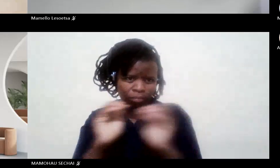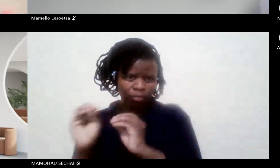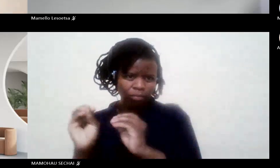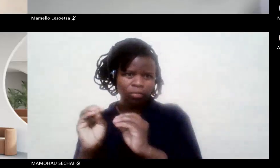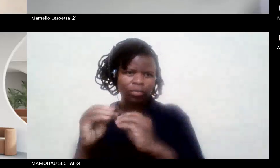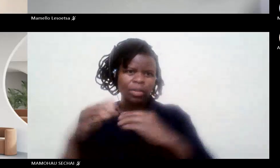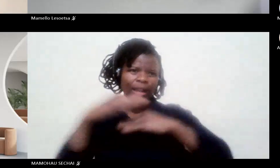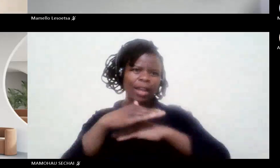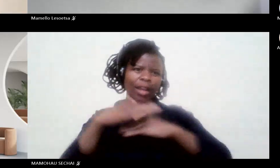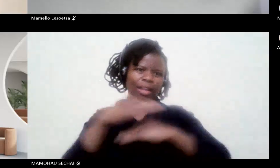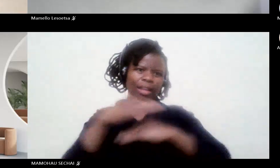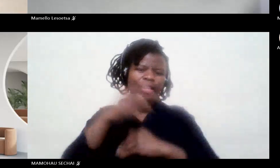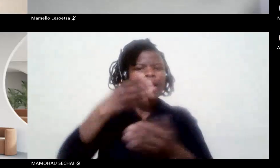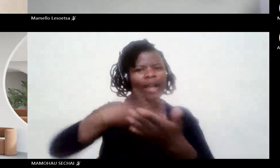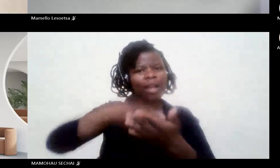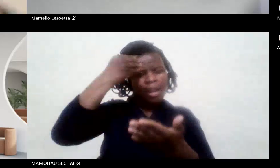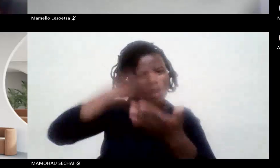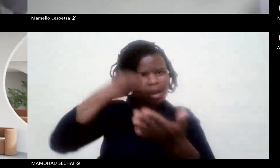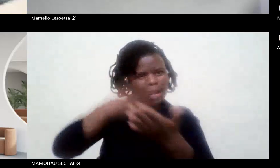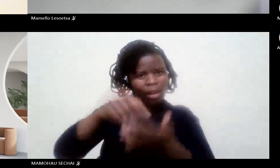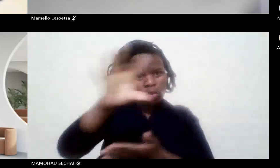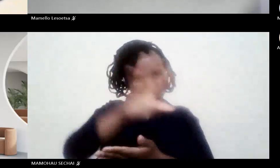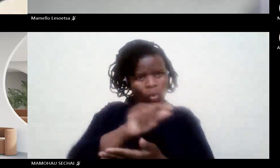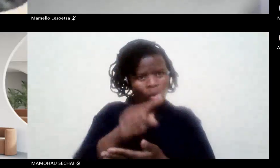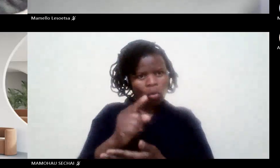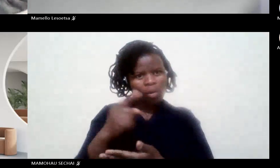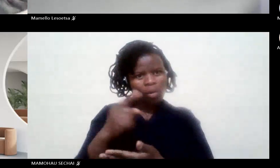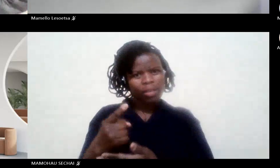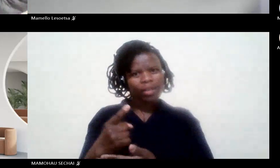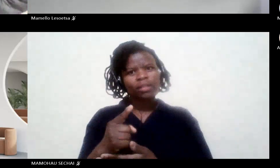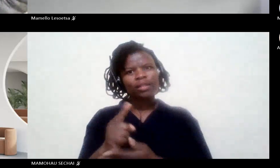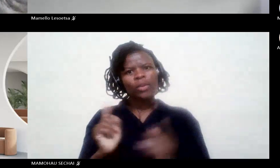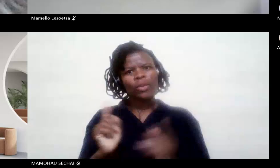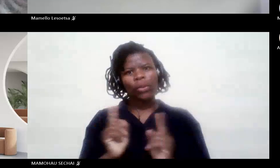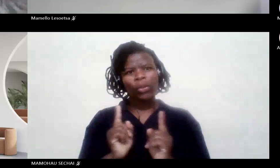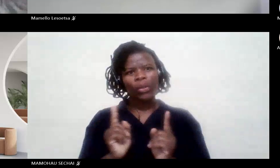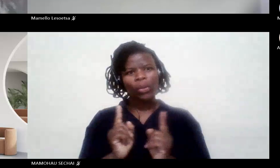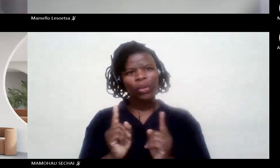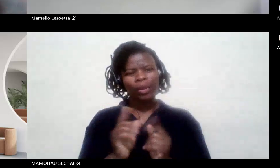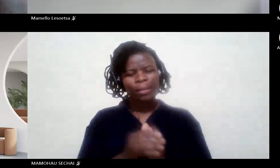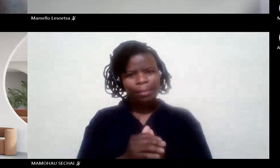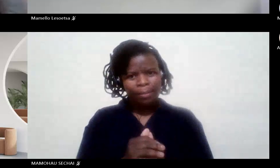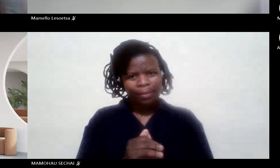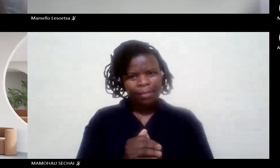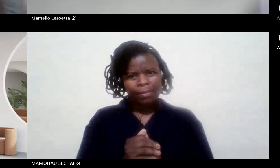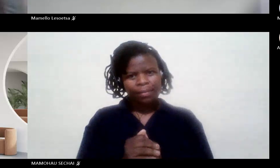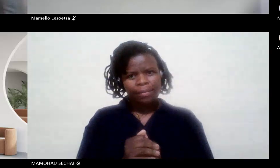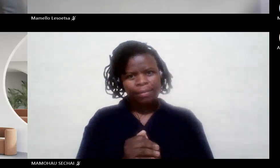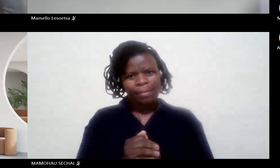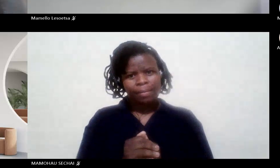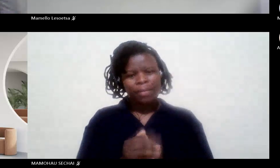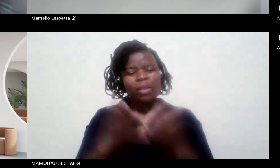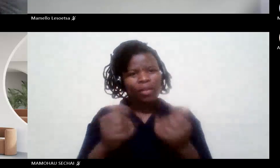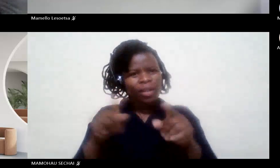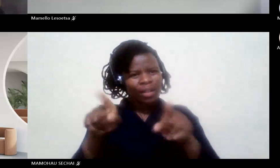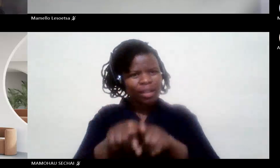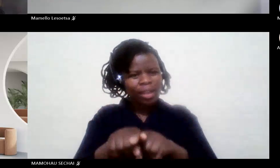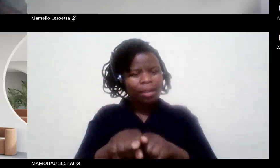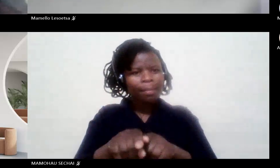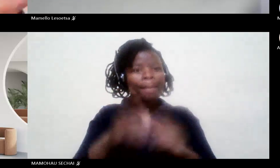learned everything, but you've learned some strategies. You've learned things at policy level. You've learned things at policy level. You've learned things